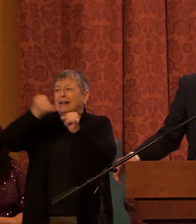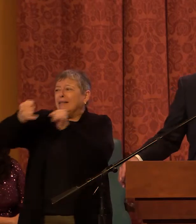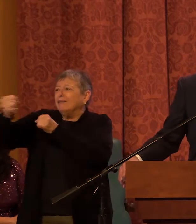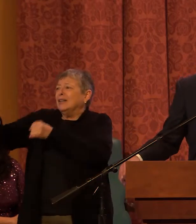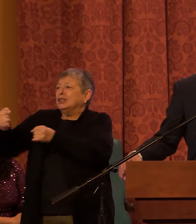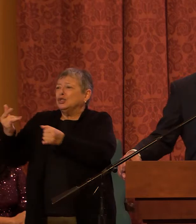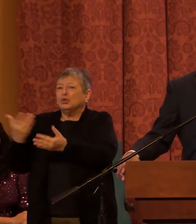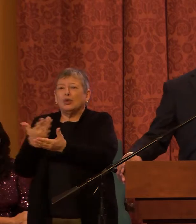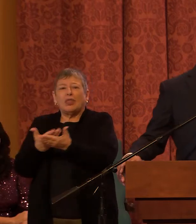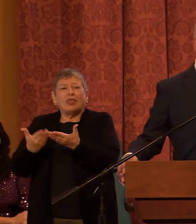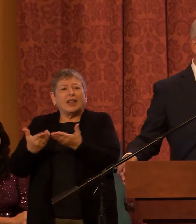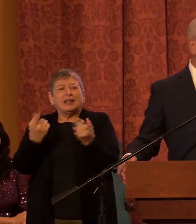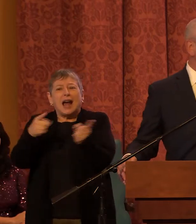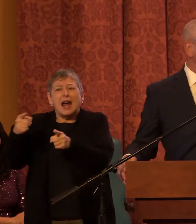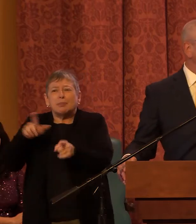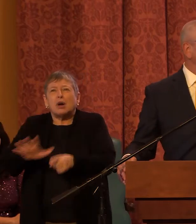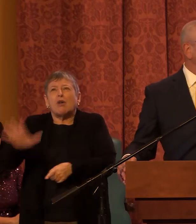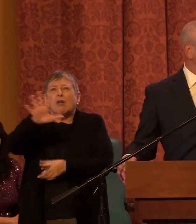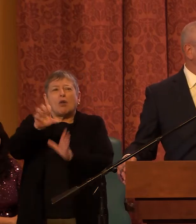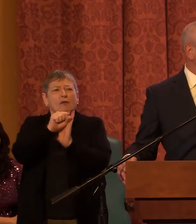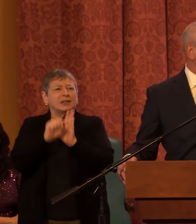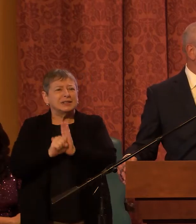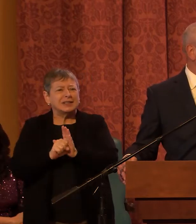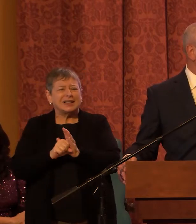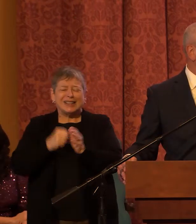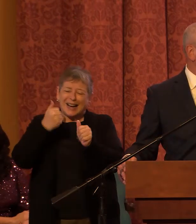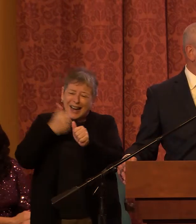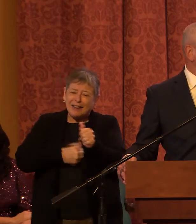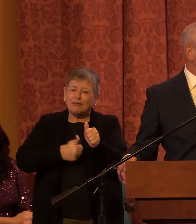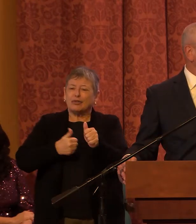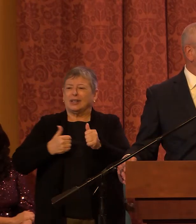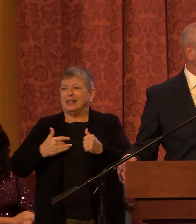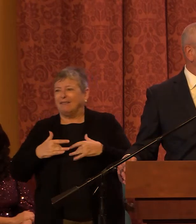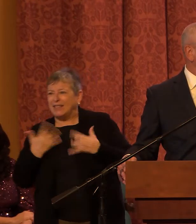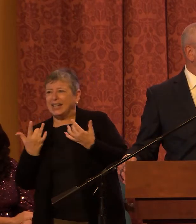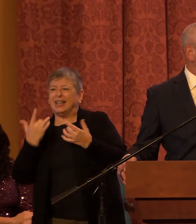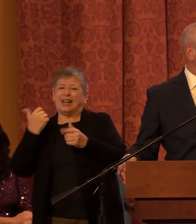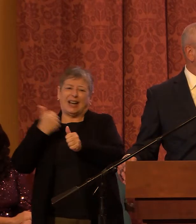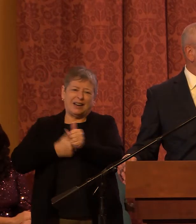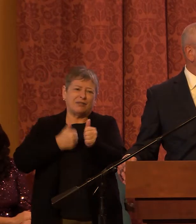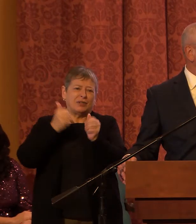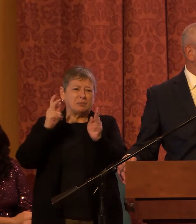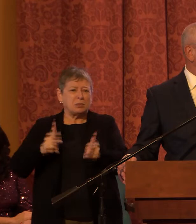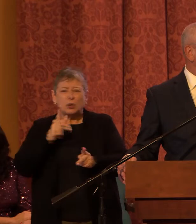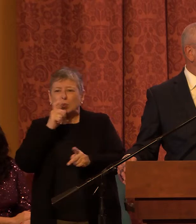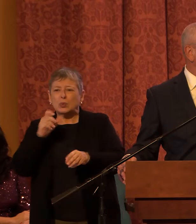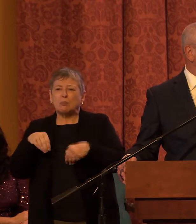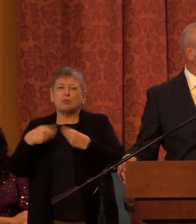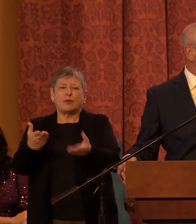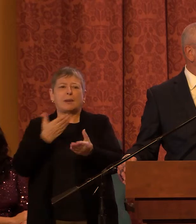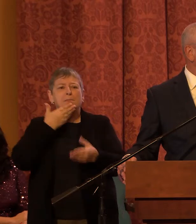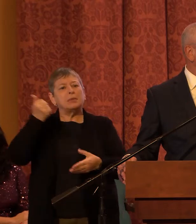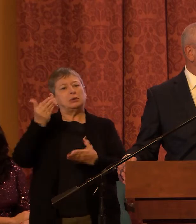communities all across our state every single day to better